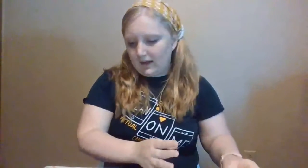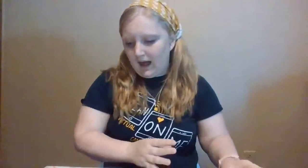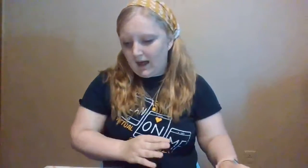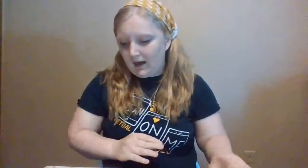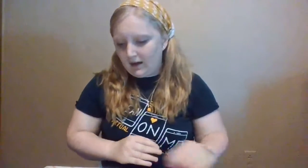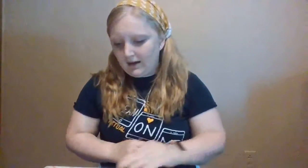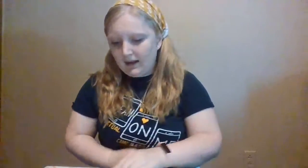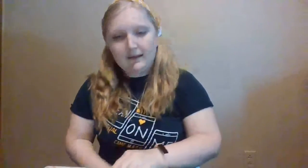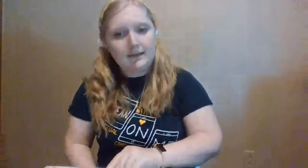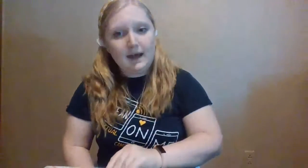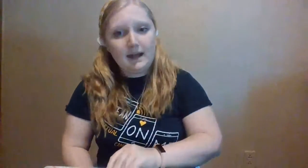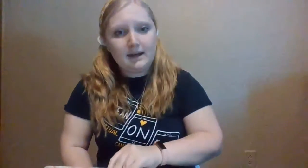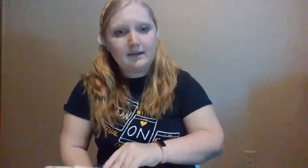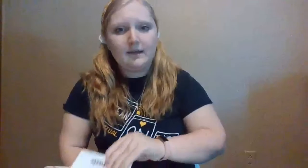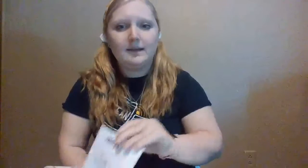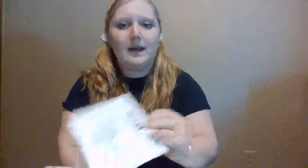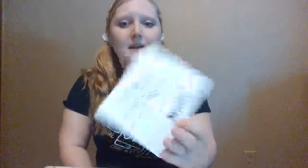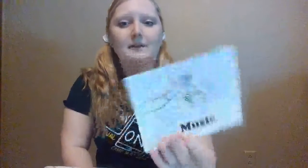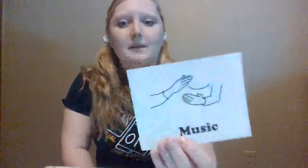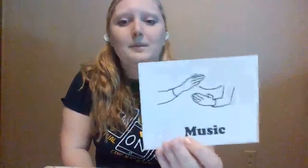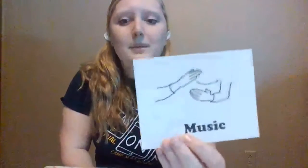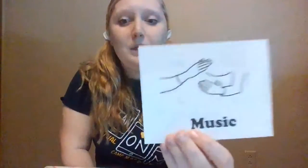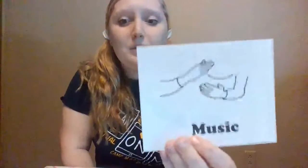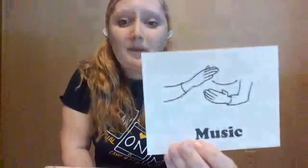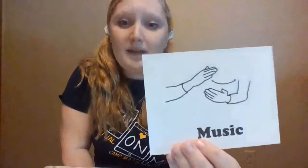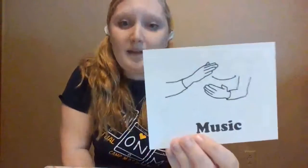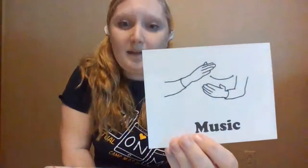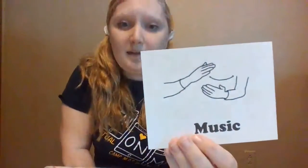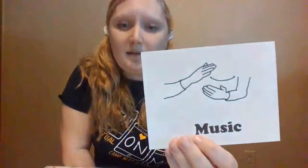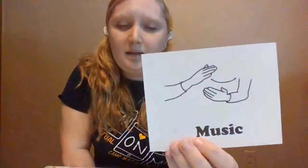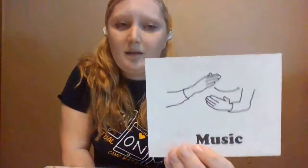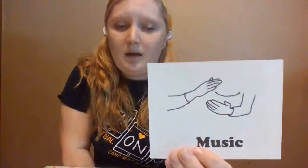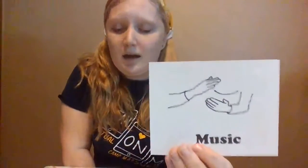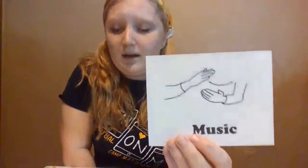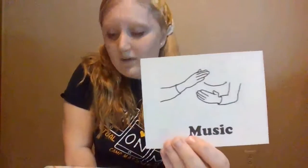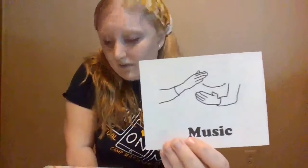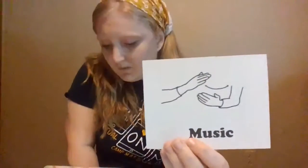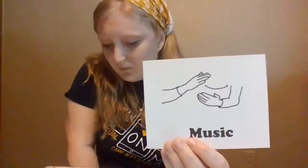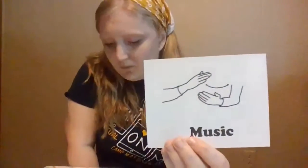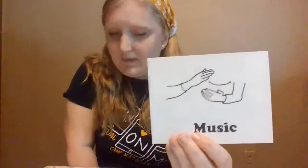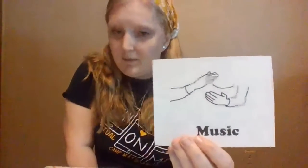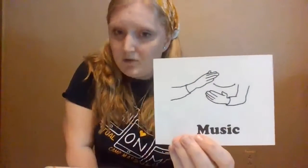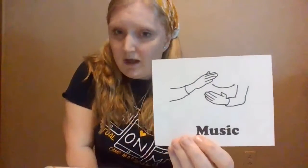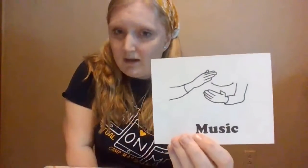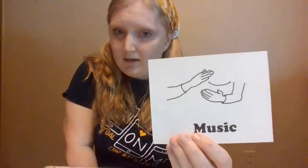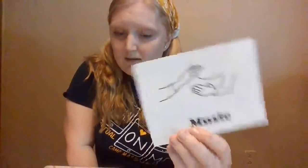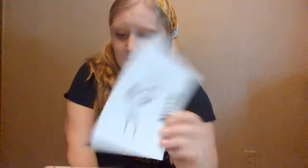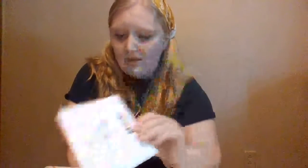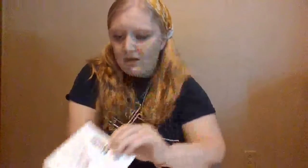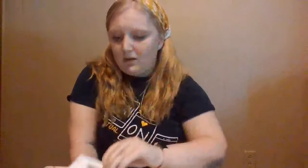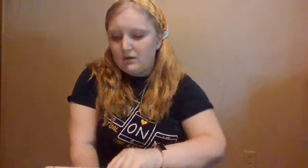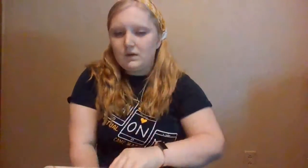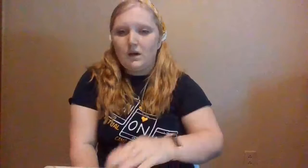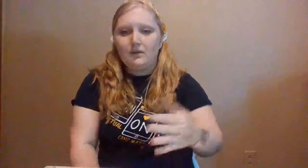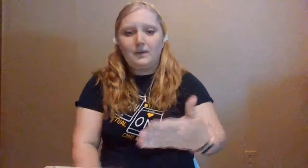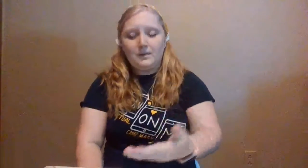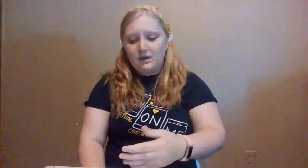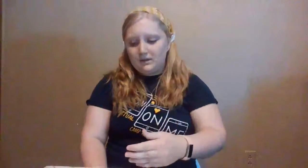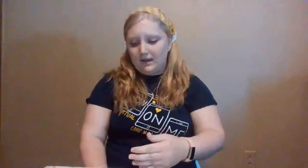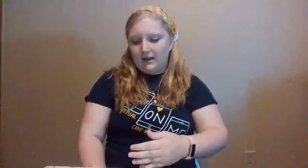Okay, our next sign is the sign for music, another school subject. So for music,